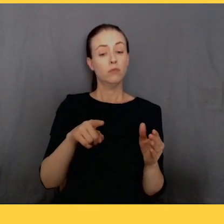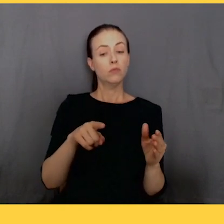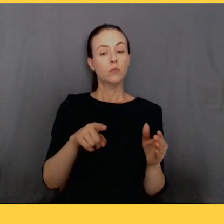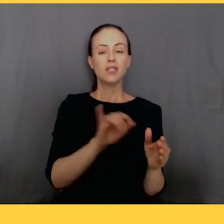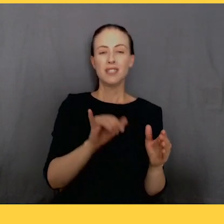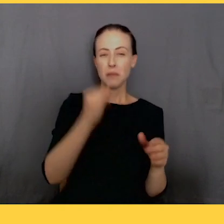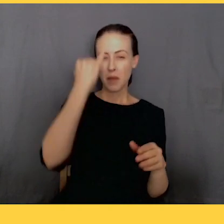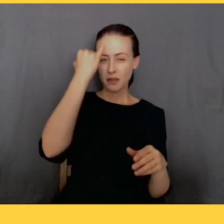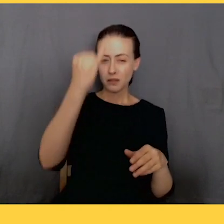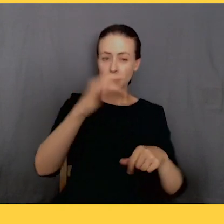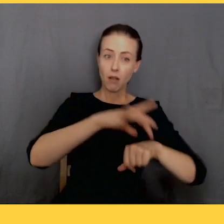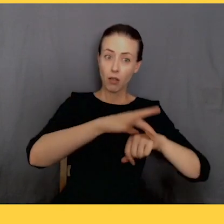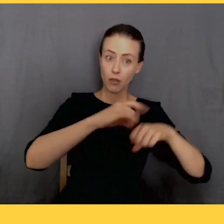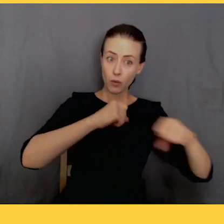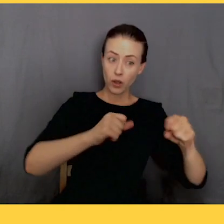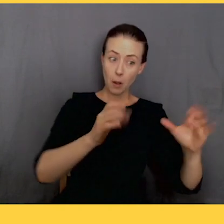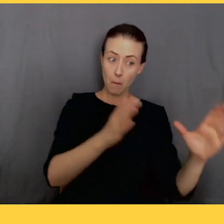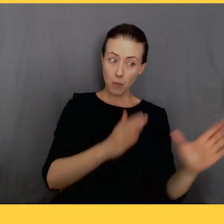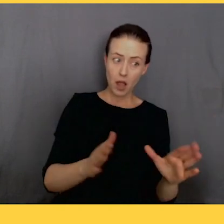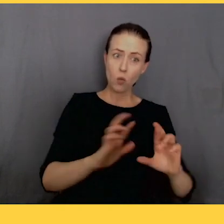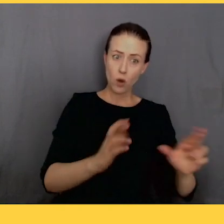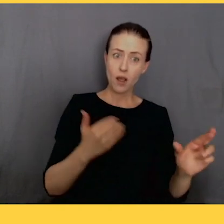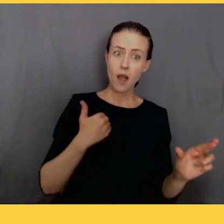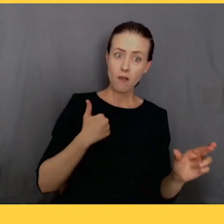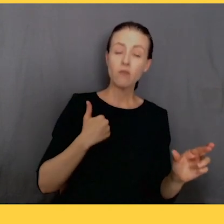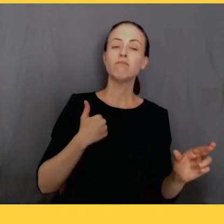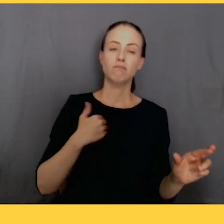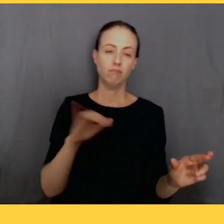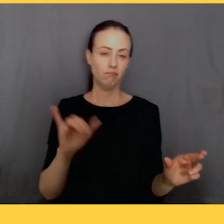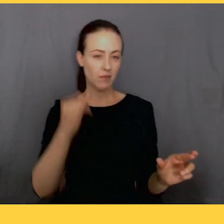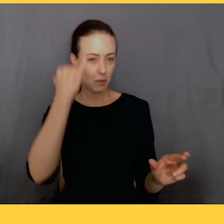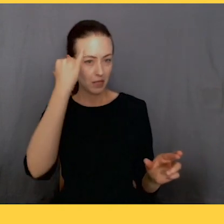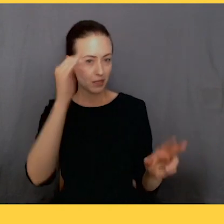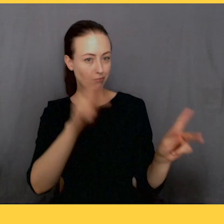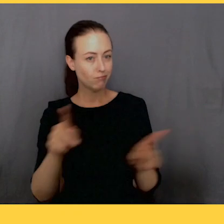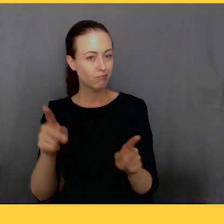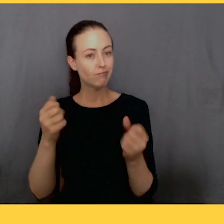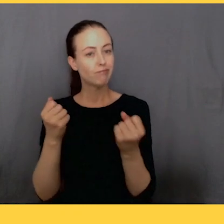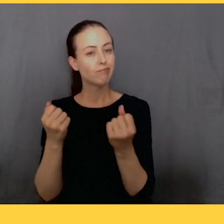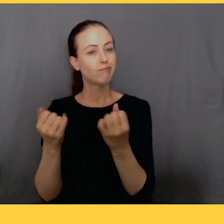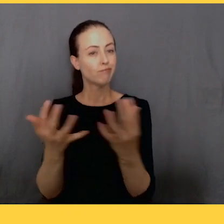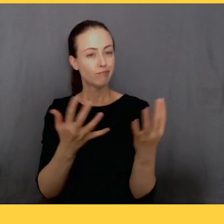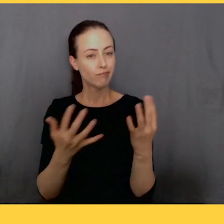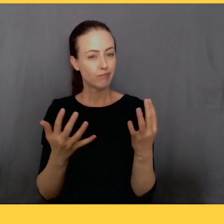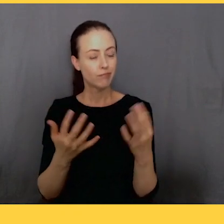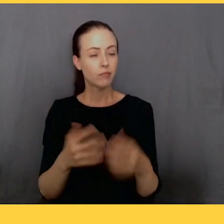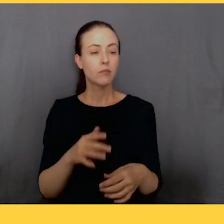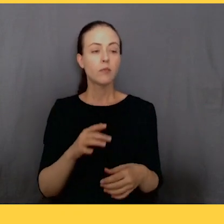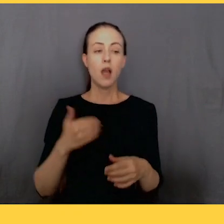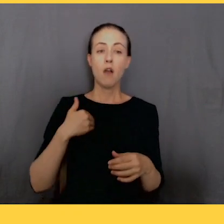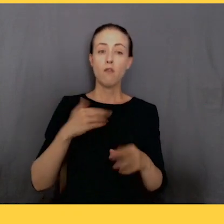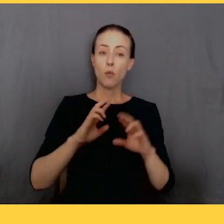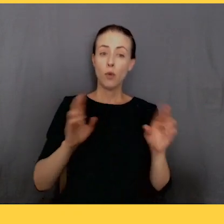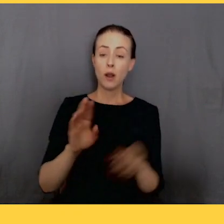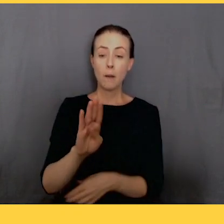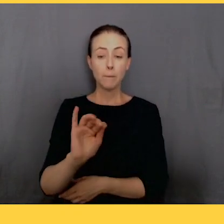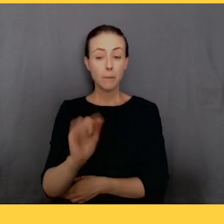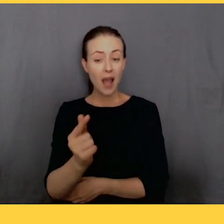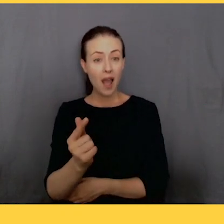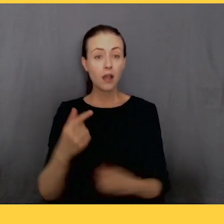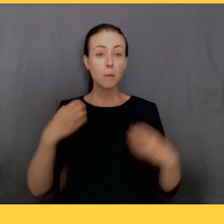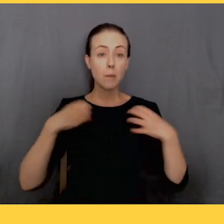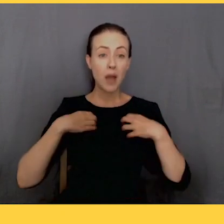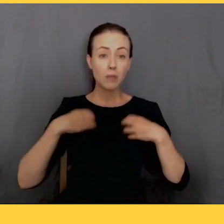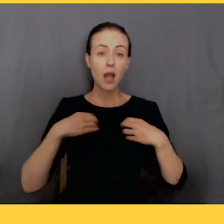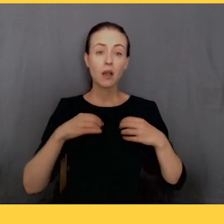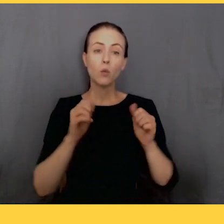plans, putting together an emergency supply kit or go bag with essential items, including prescriptions, having a